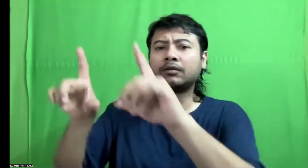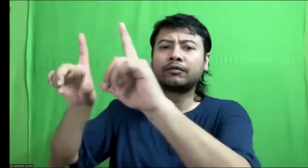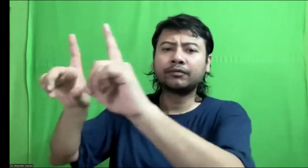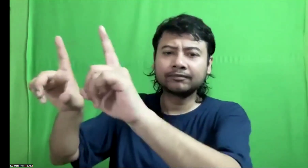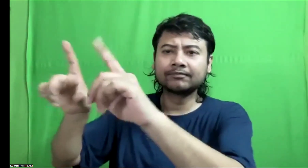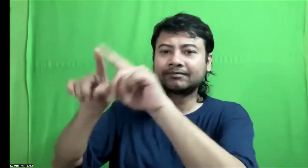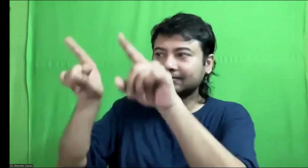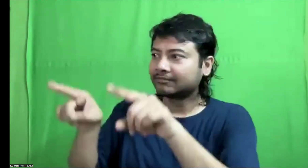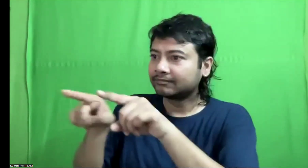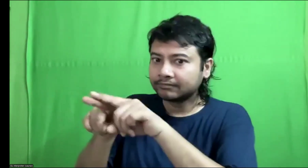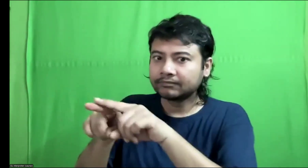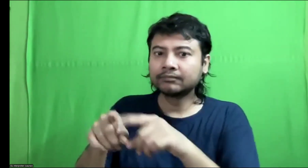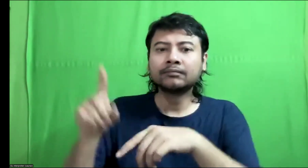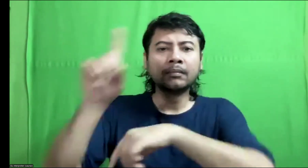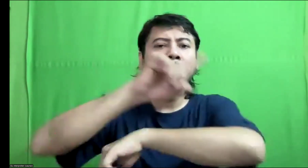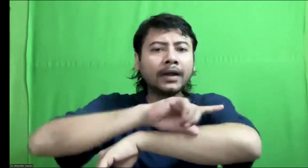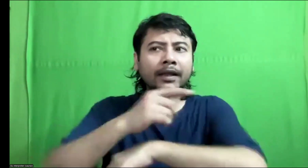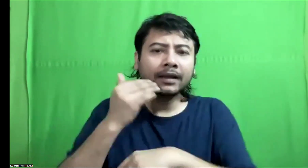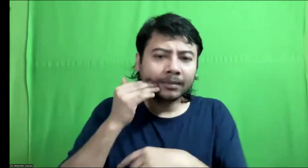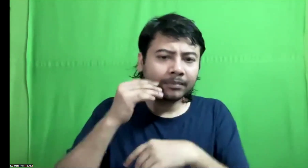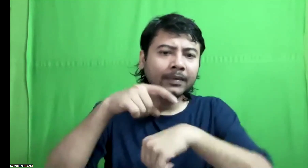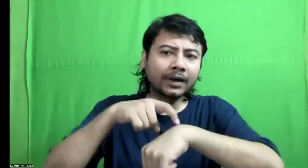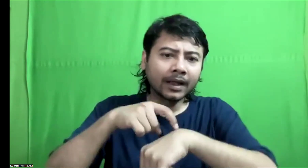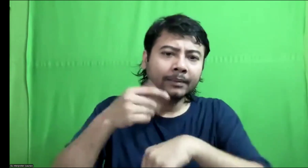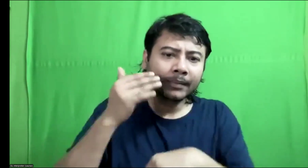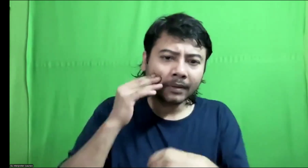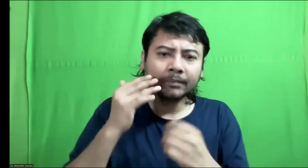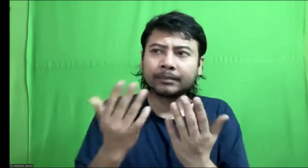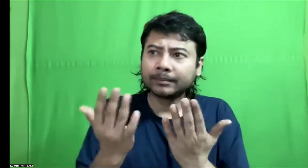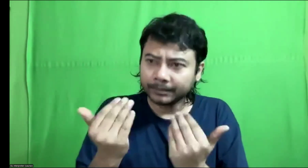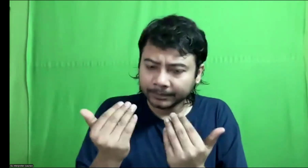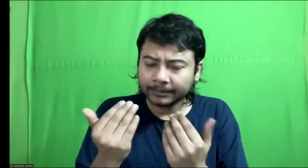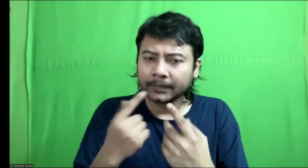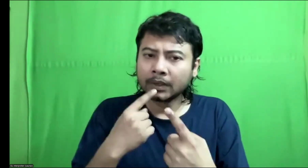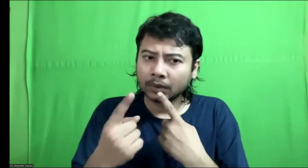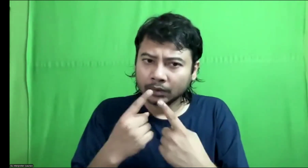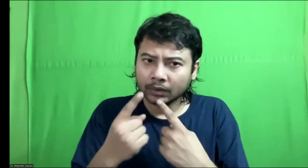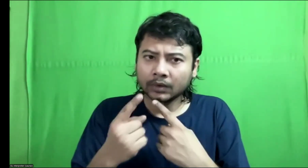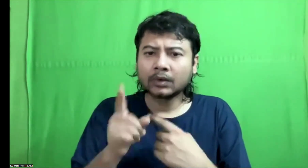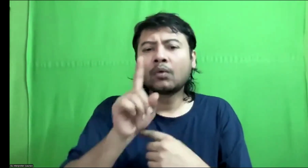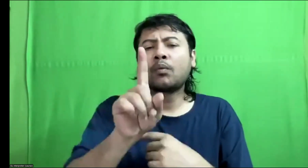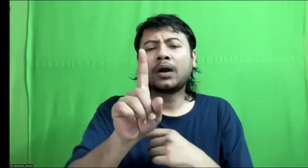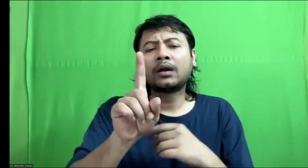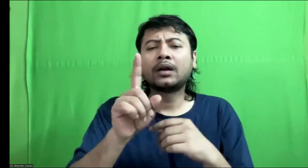one day can be fixed, and timing, one period can be allotted to the children. So